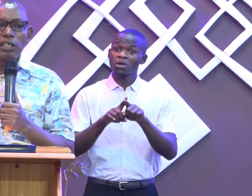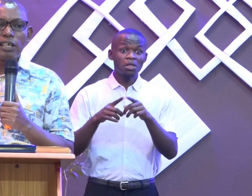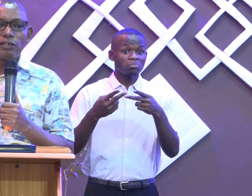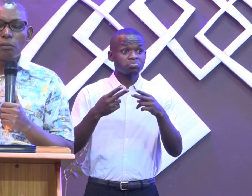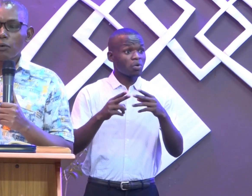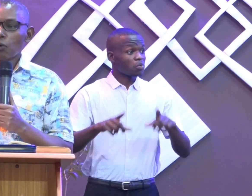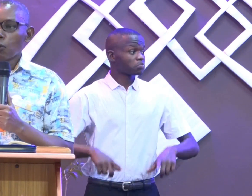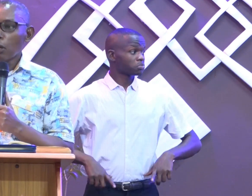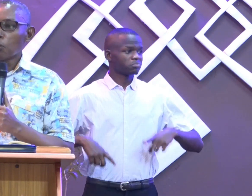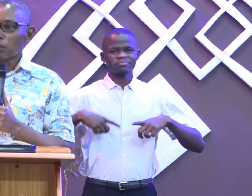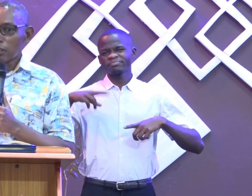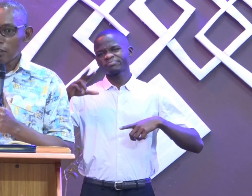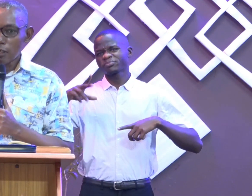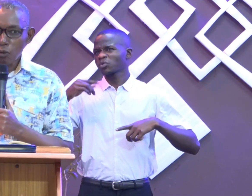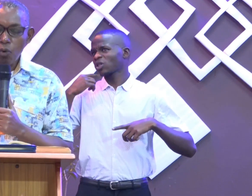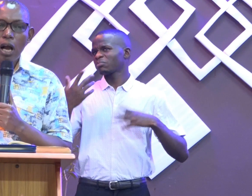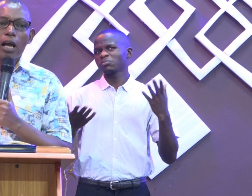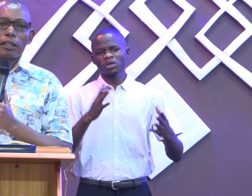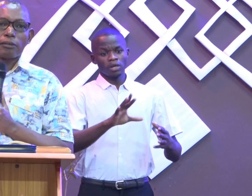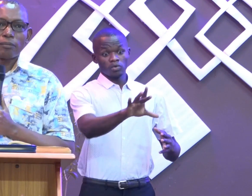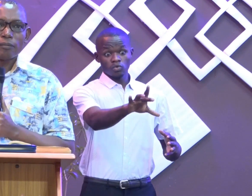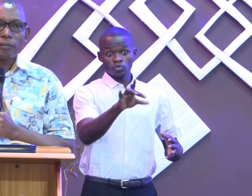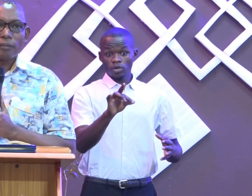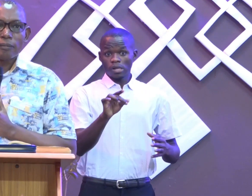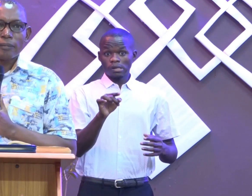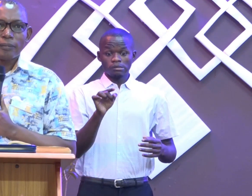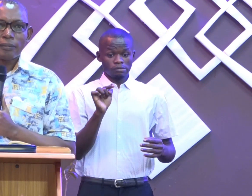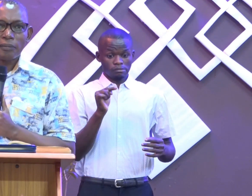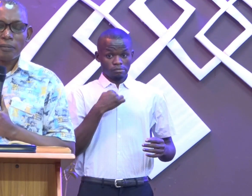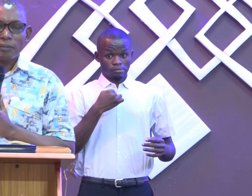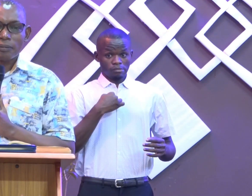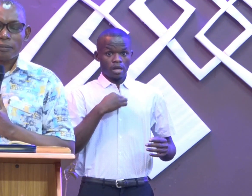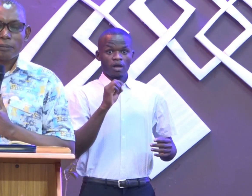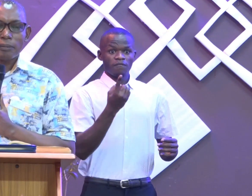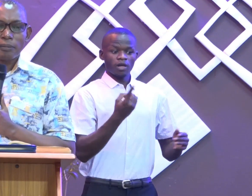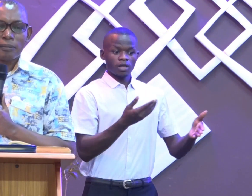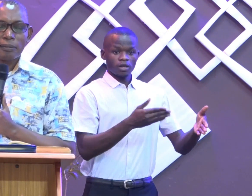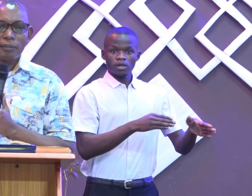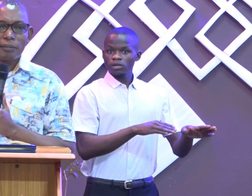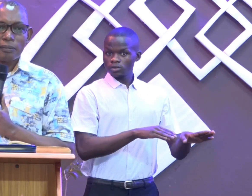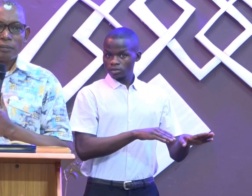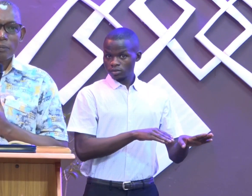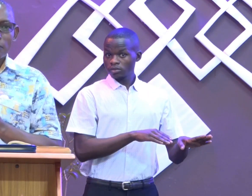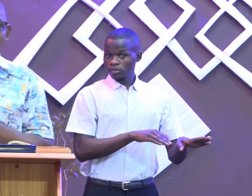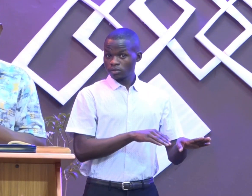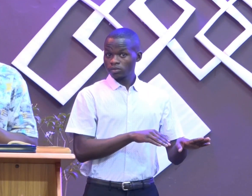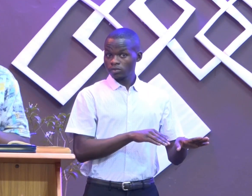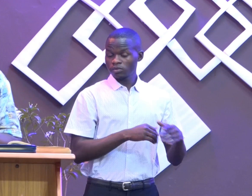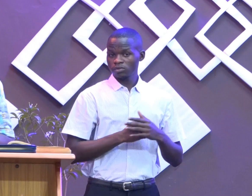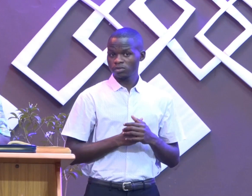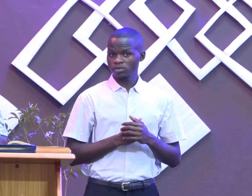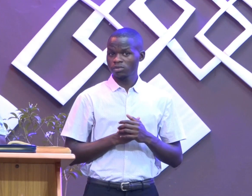function. And even physically, if you had to consider me and Bishop, you would choose me to be the first to